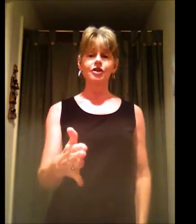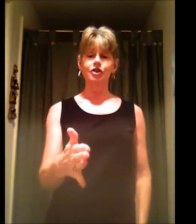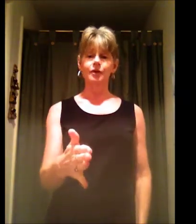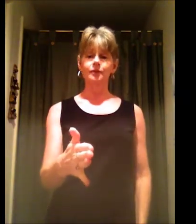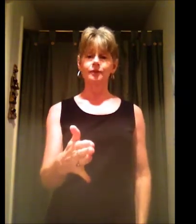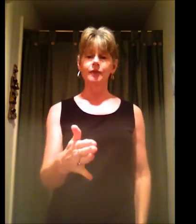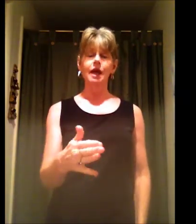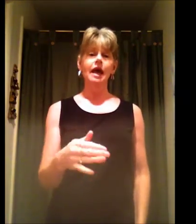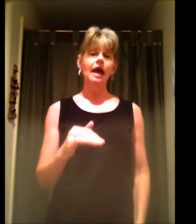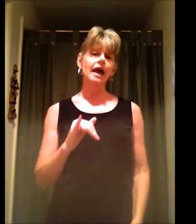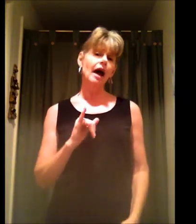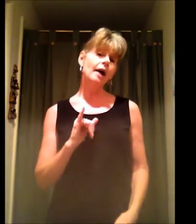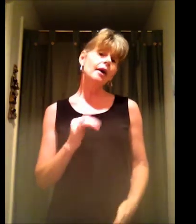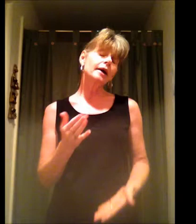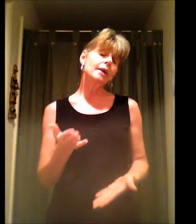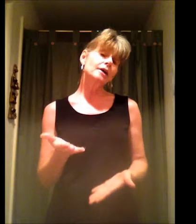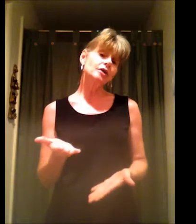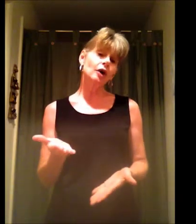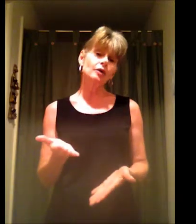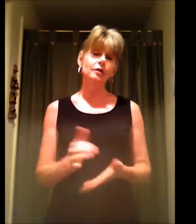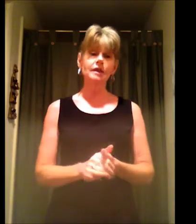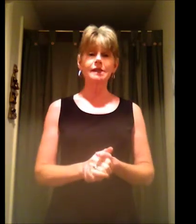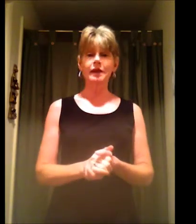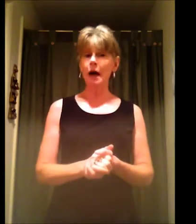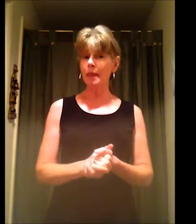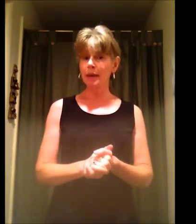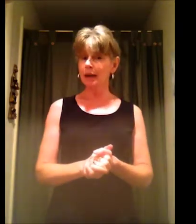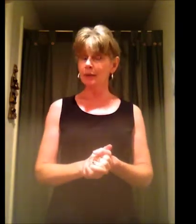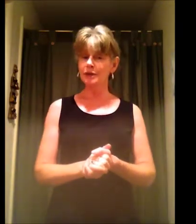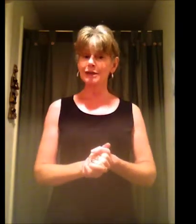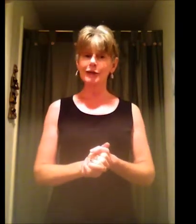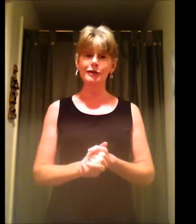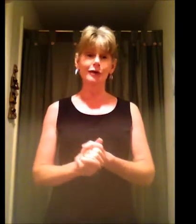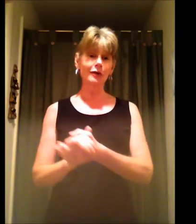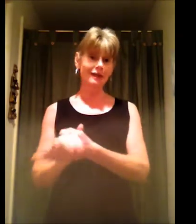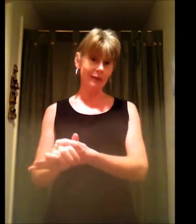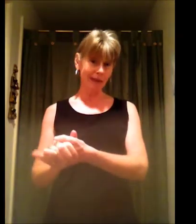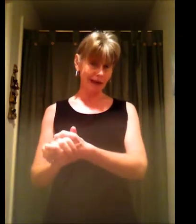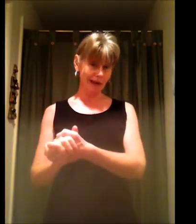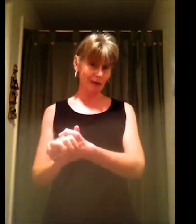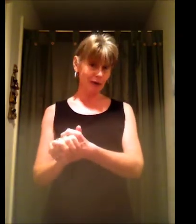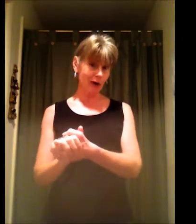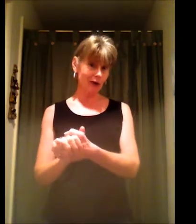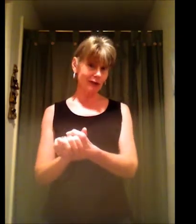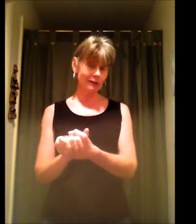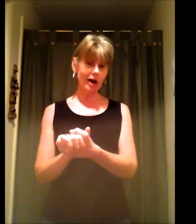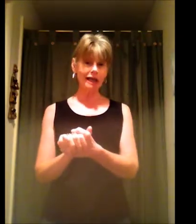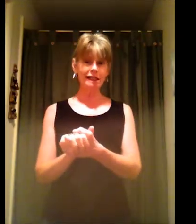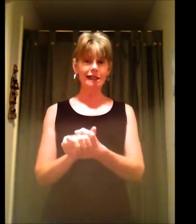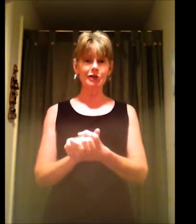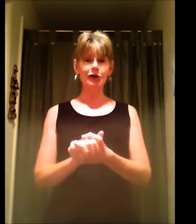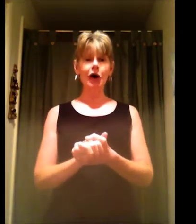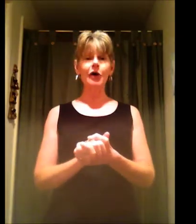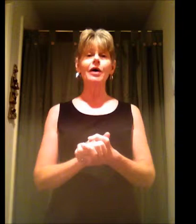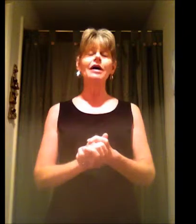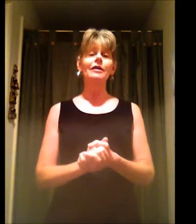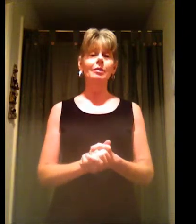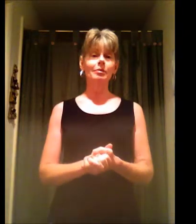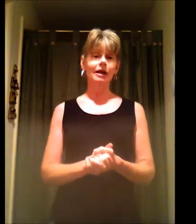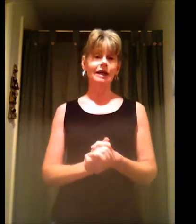fish. And I recommend you go through this without the papers so that you don't see what the answers are. You just practice as you go. There'll be plenty